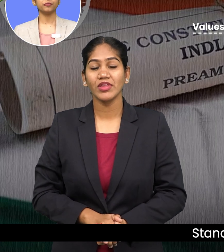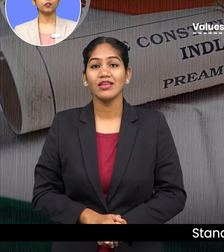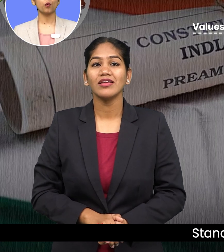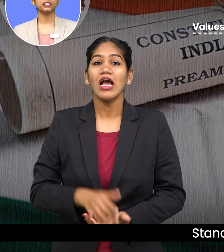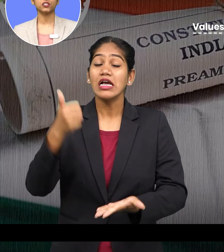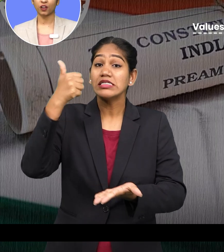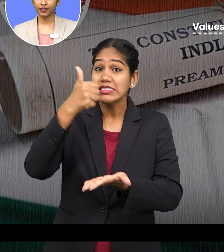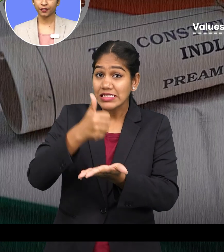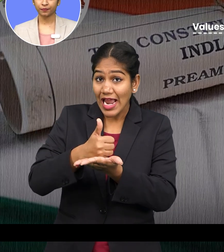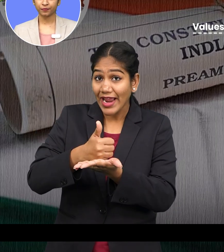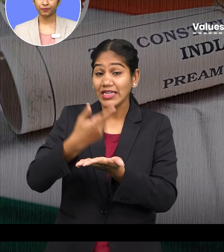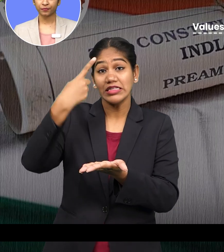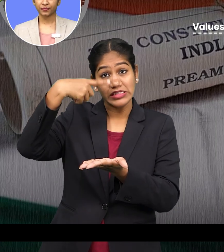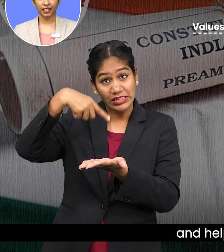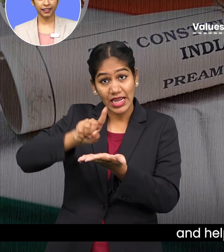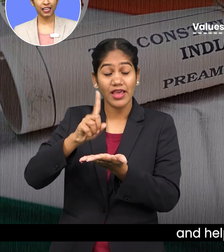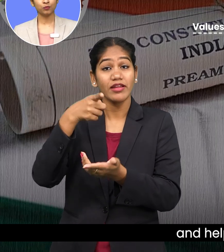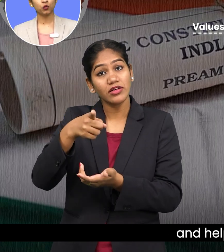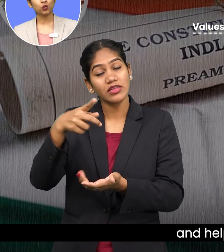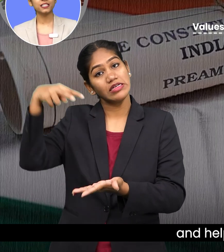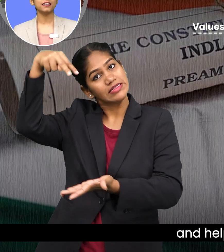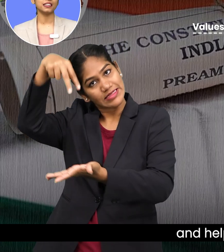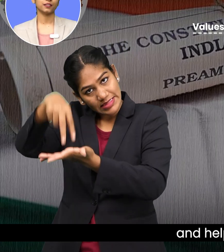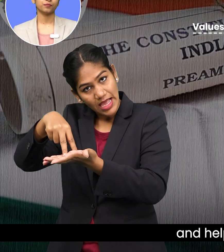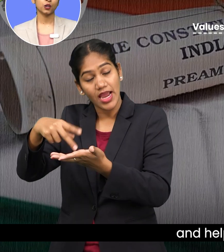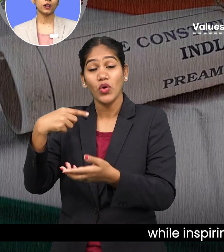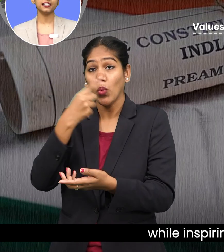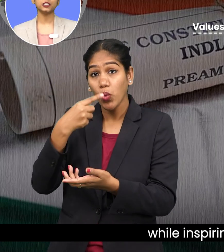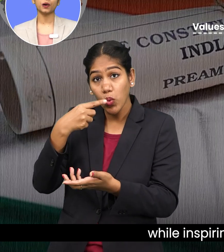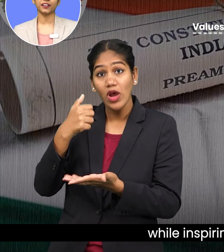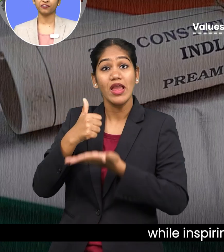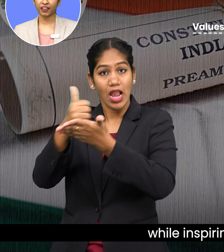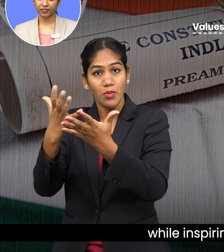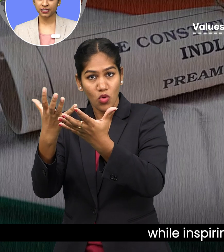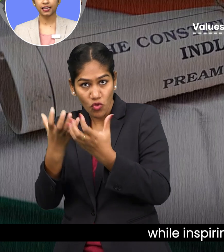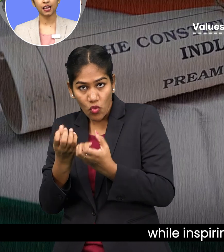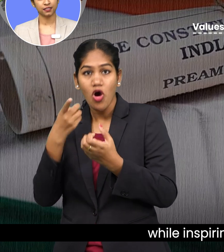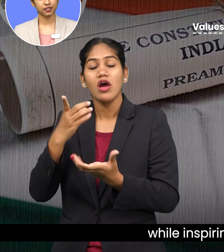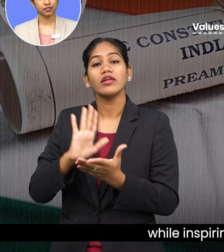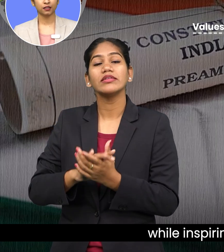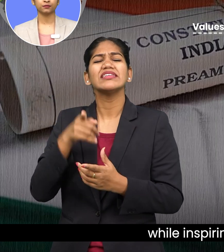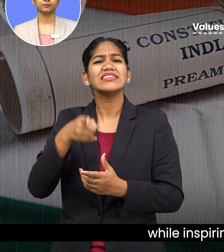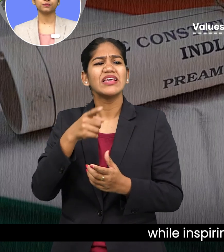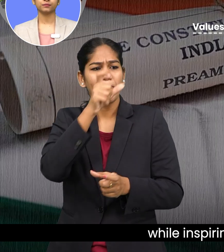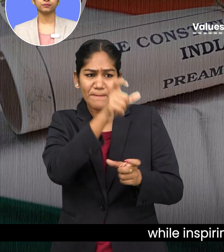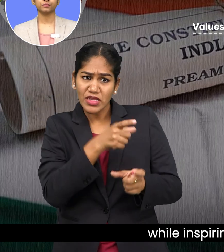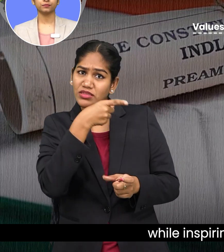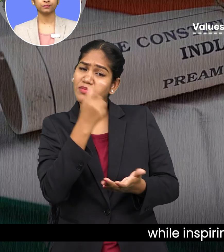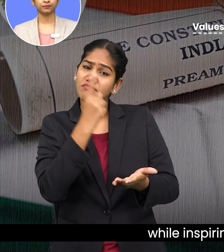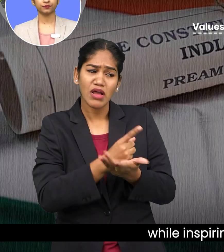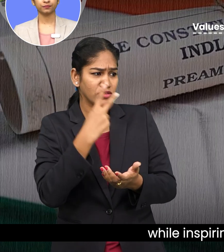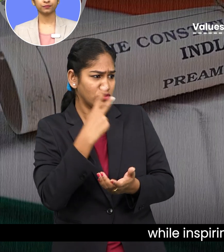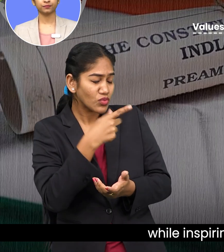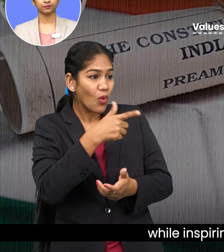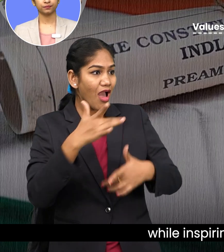Stand up for what is right and help those in need while inspiring fairness in others.